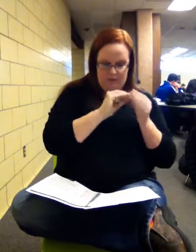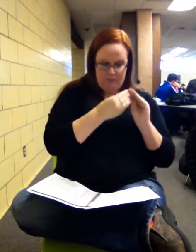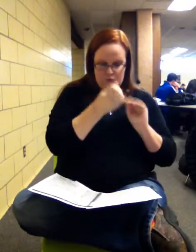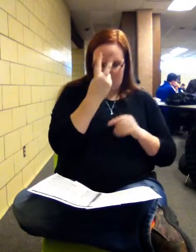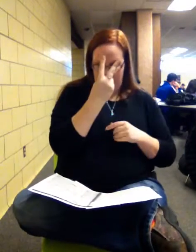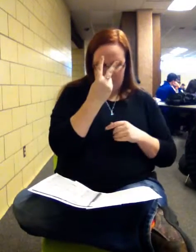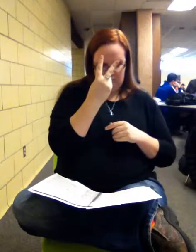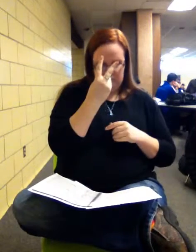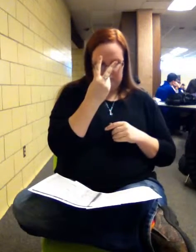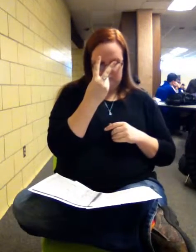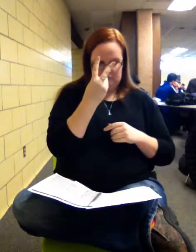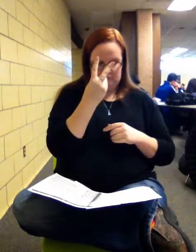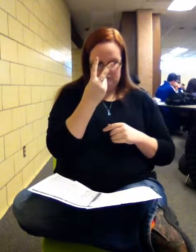needed.